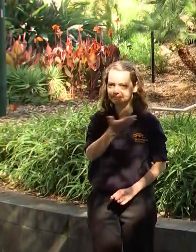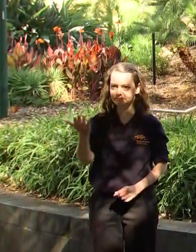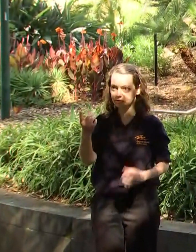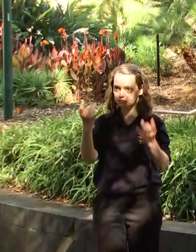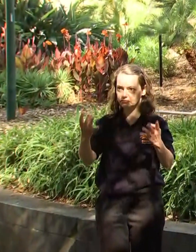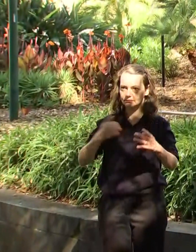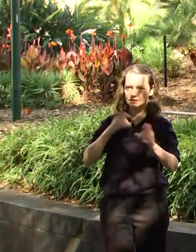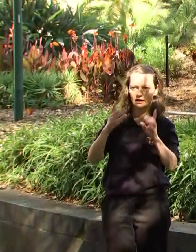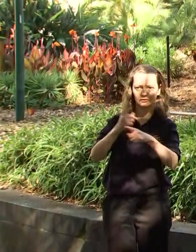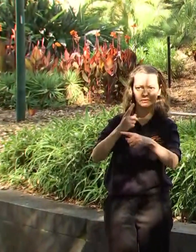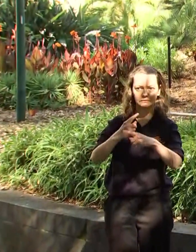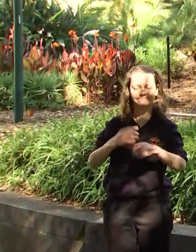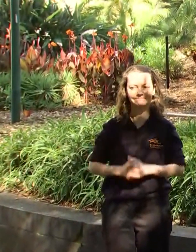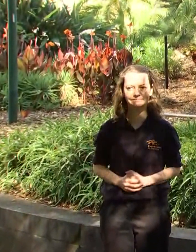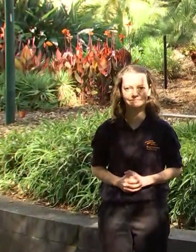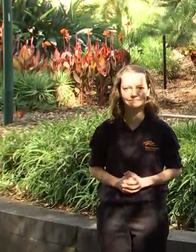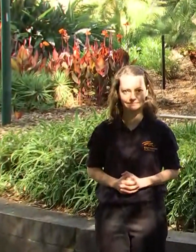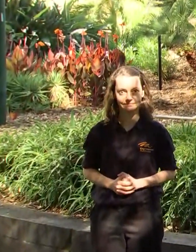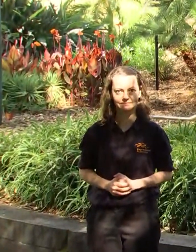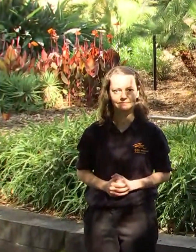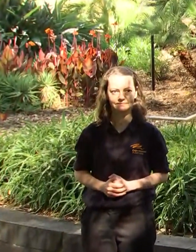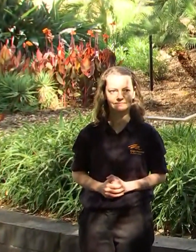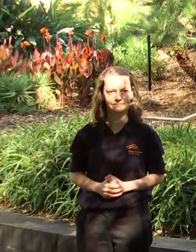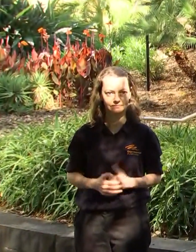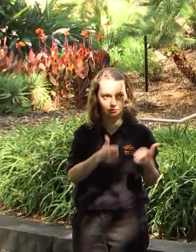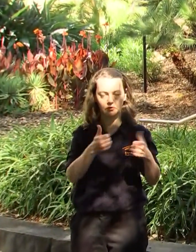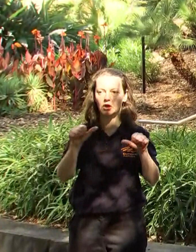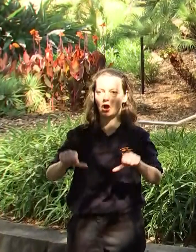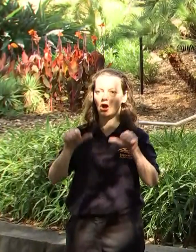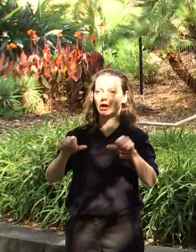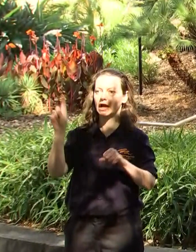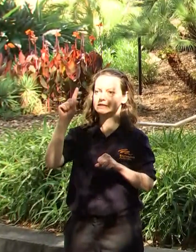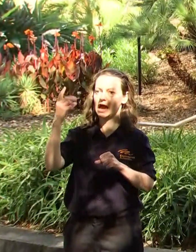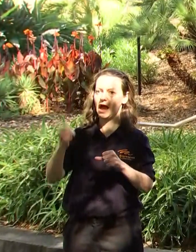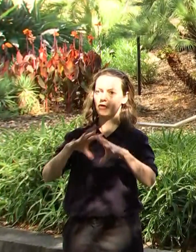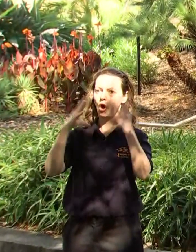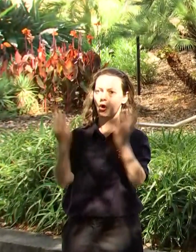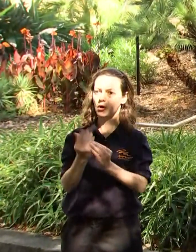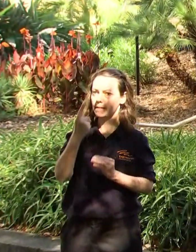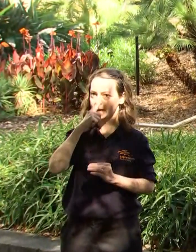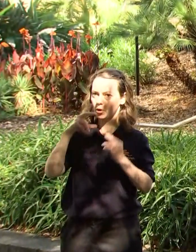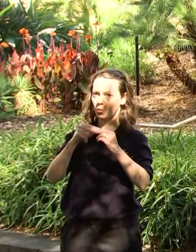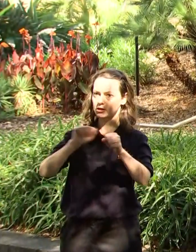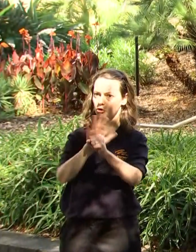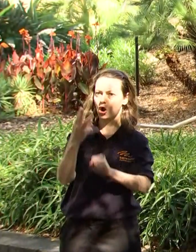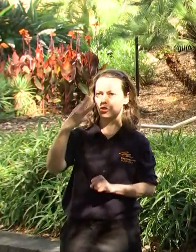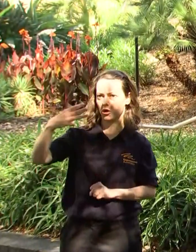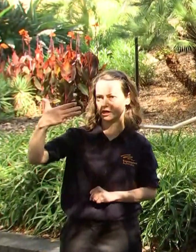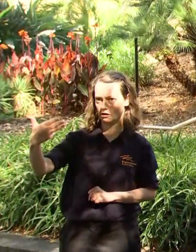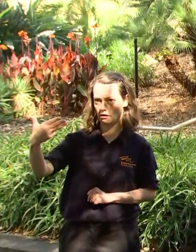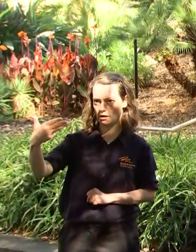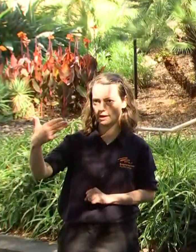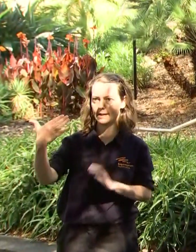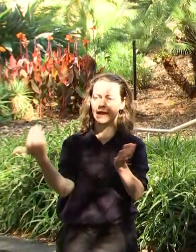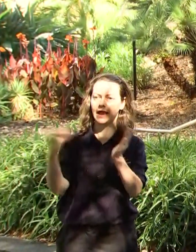Everybody right to go? Yep. There are 39 active cases of coronavirus in Victoria. That's one